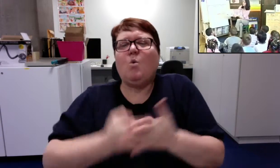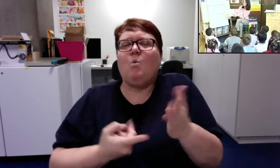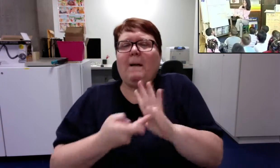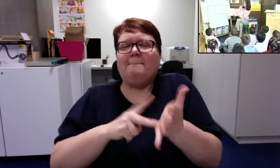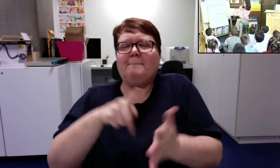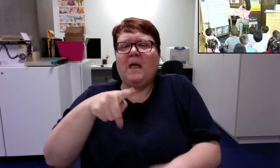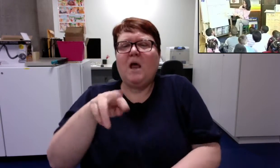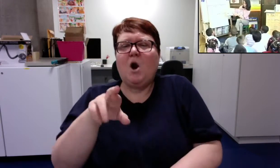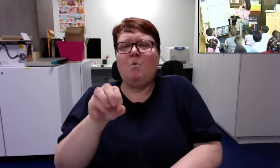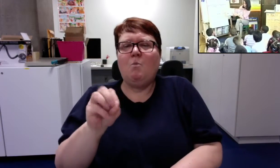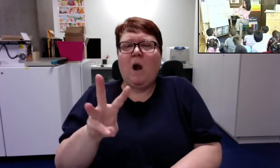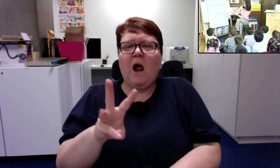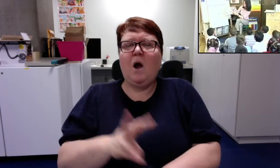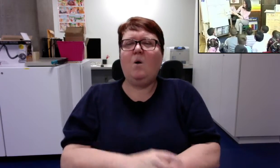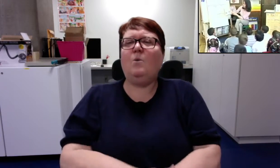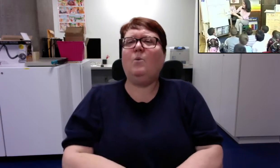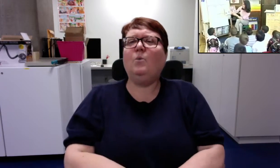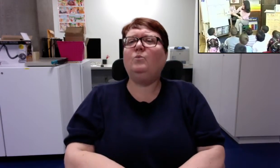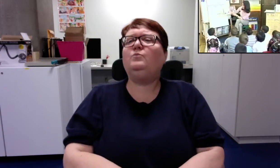is. My turn.